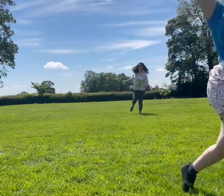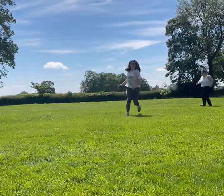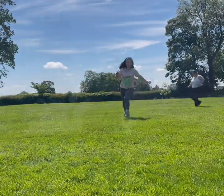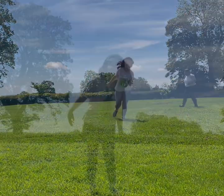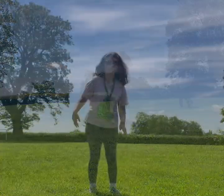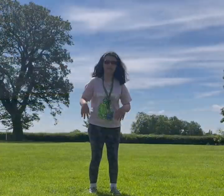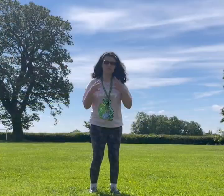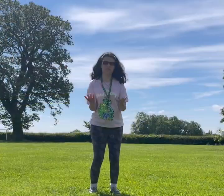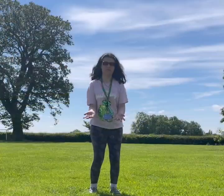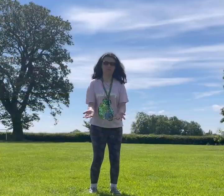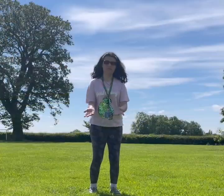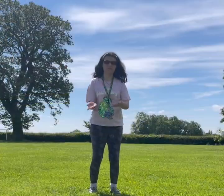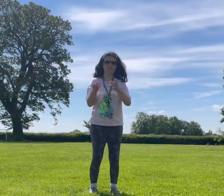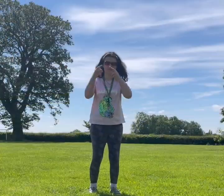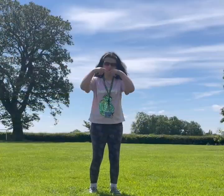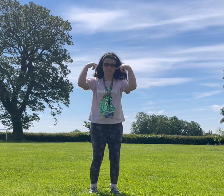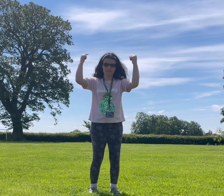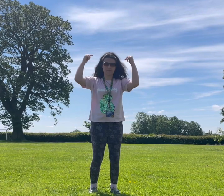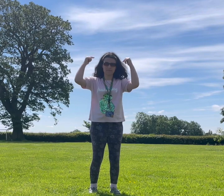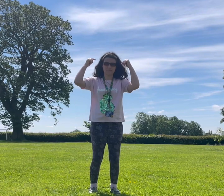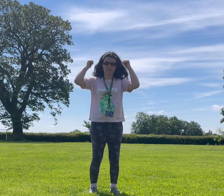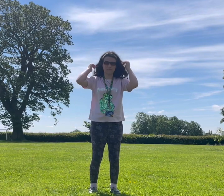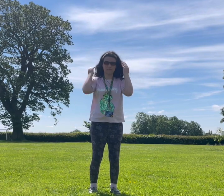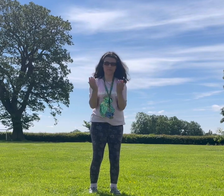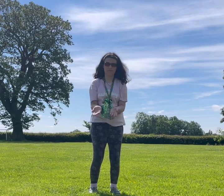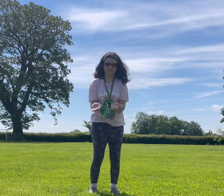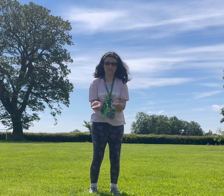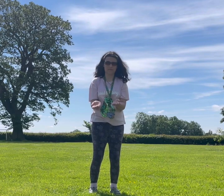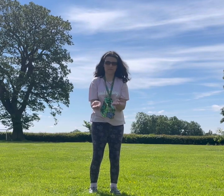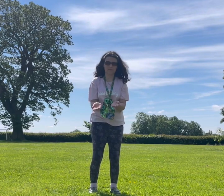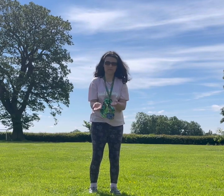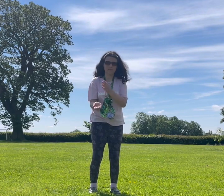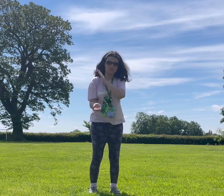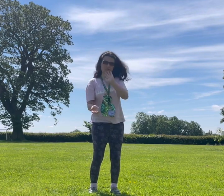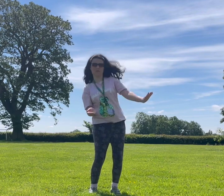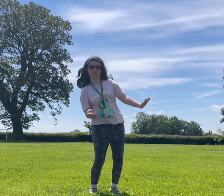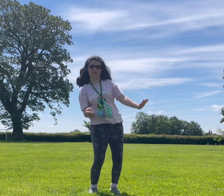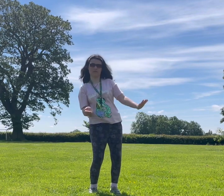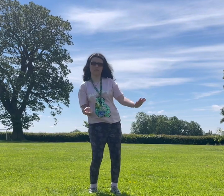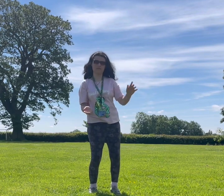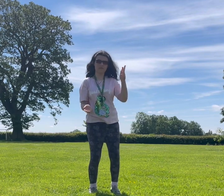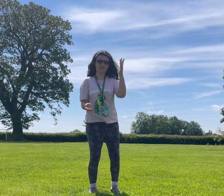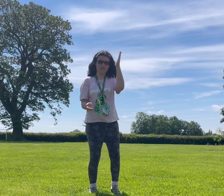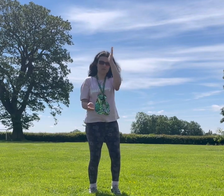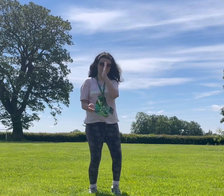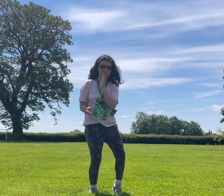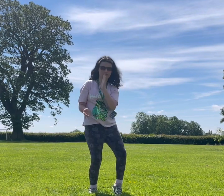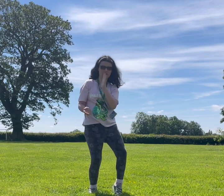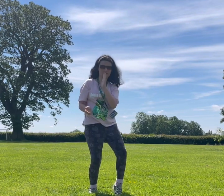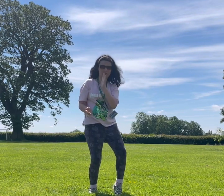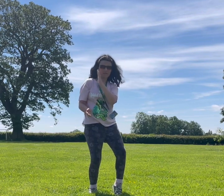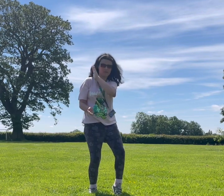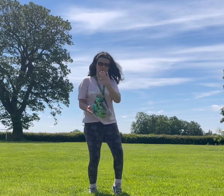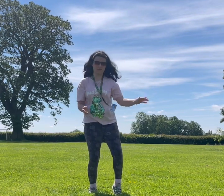Show me a smile then Don't be unhappy